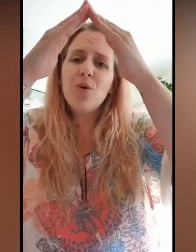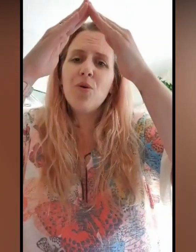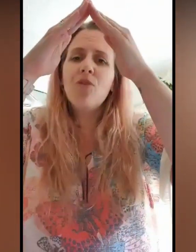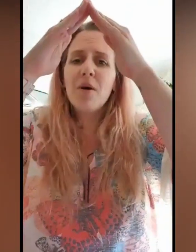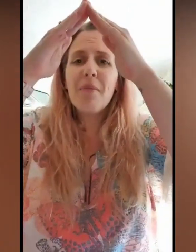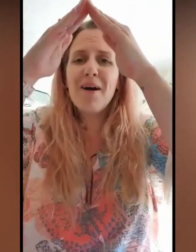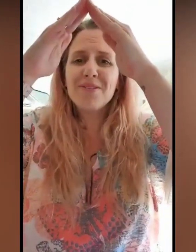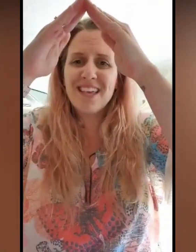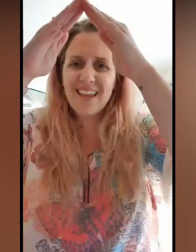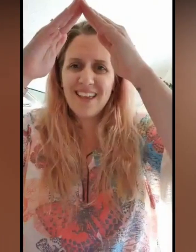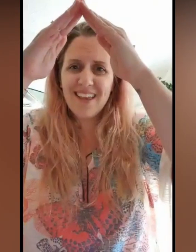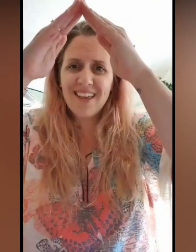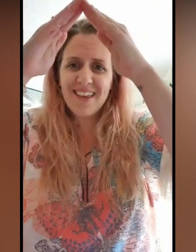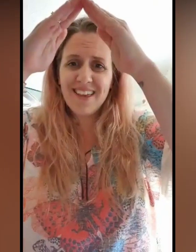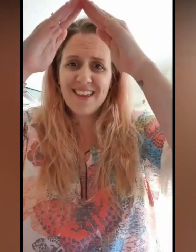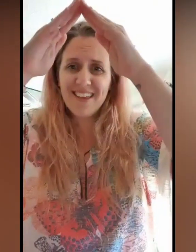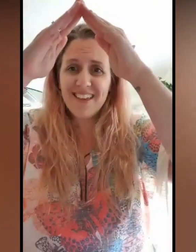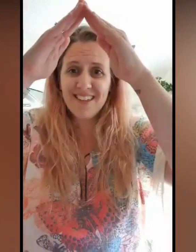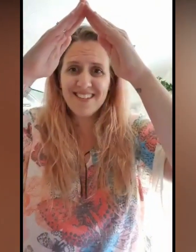move mountains.